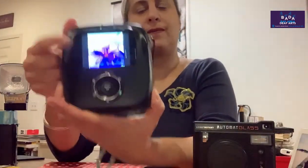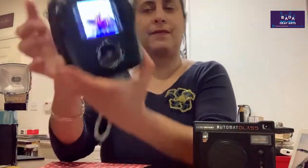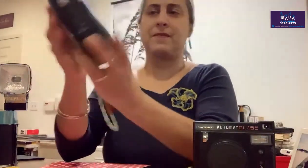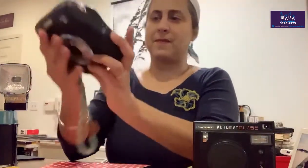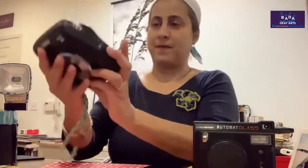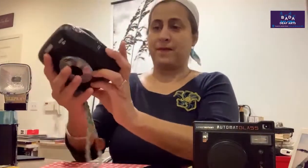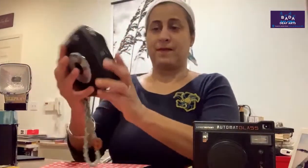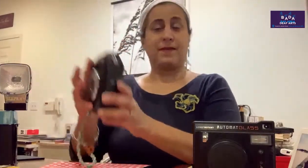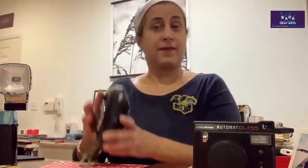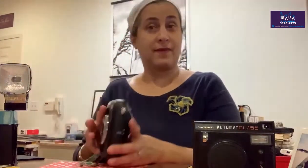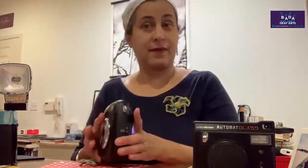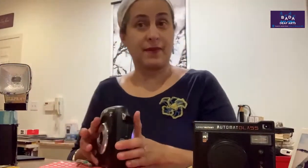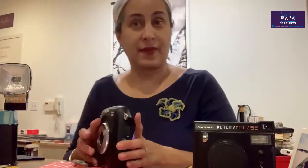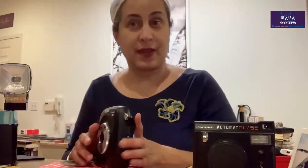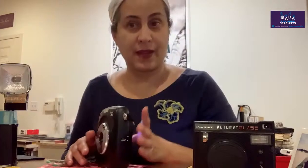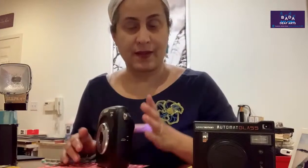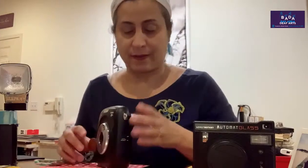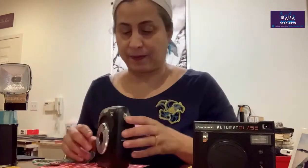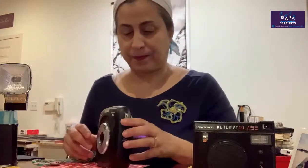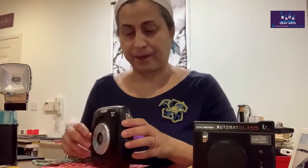Now you can see here a little bit.